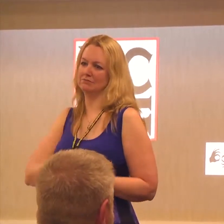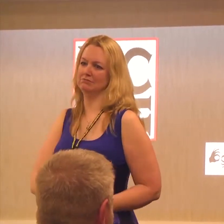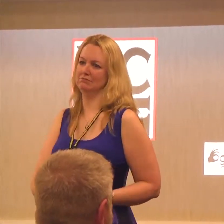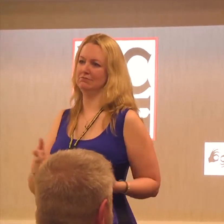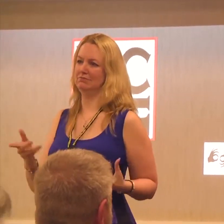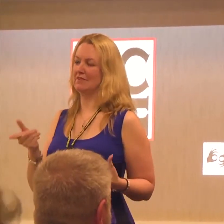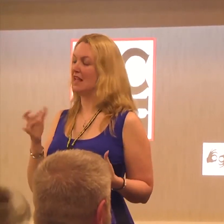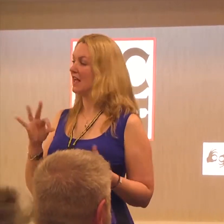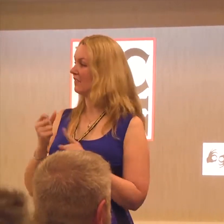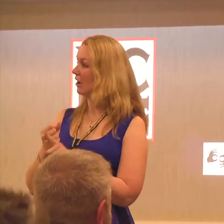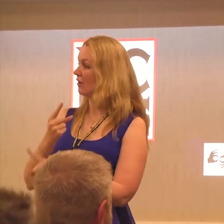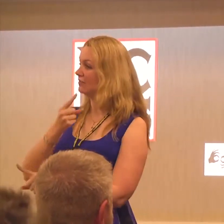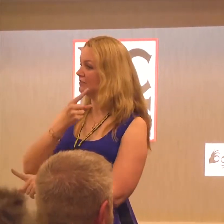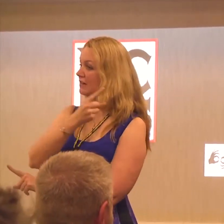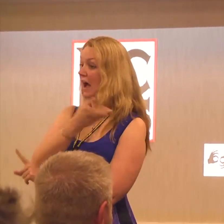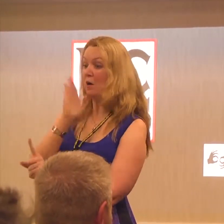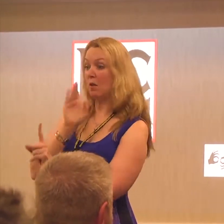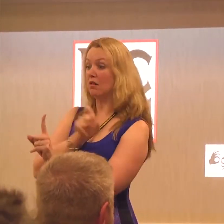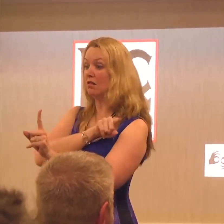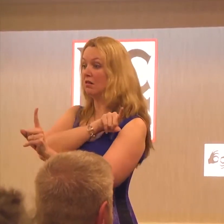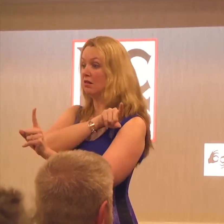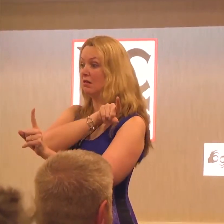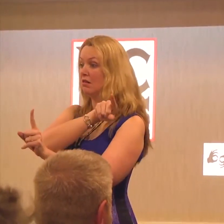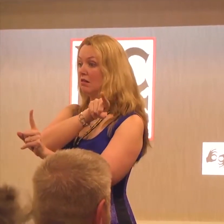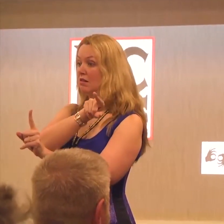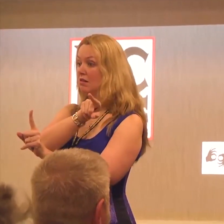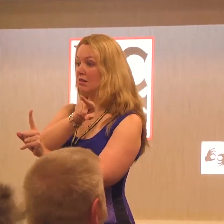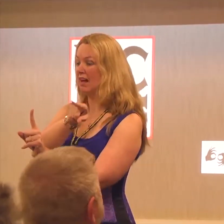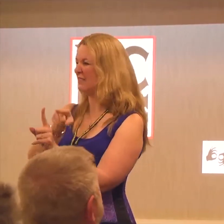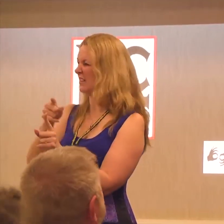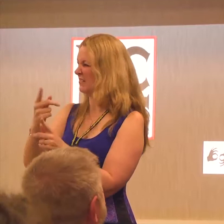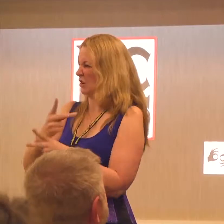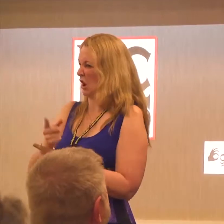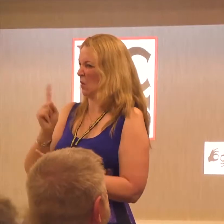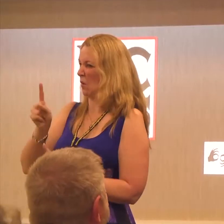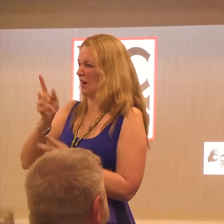script, bear with me. I will get back on. I'll just have to find where I left off at.